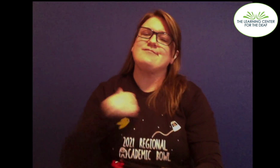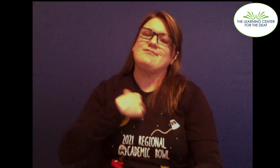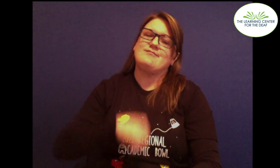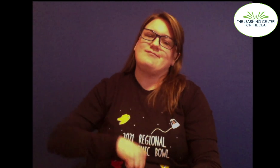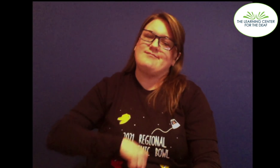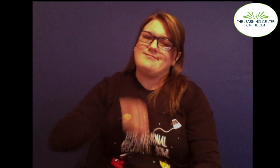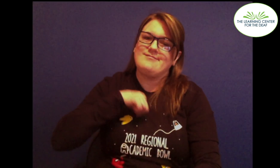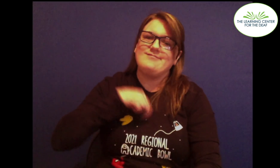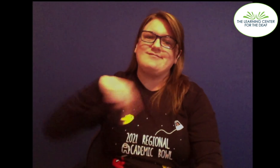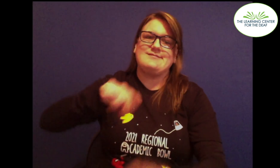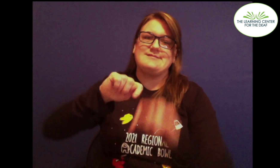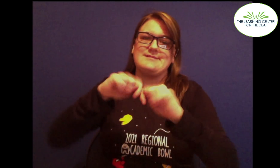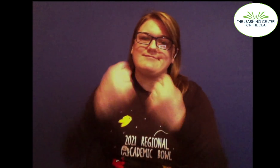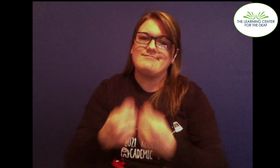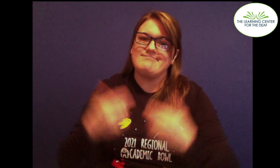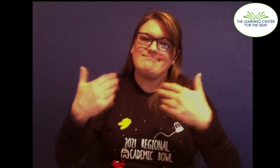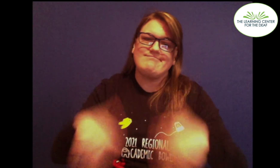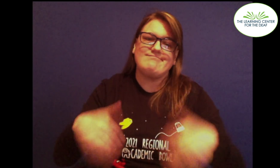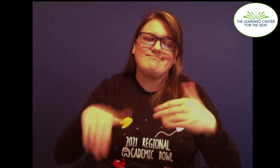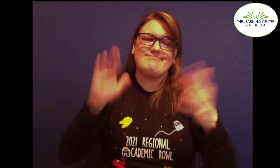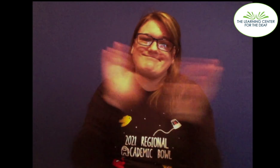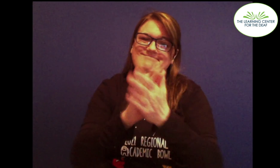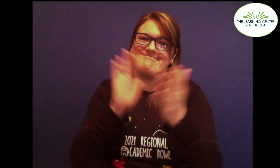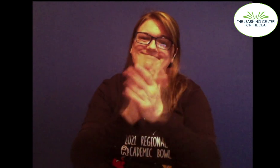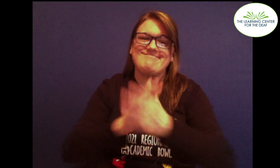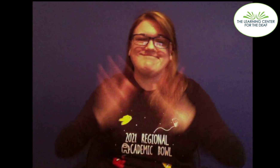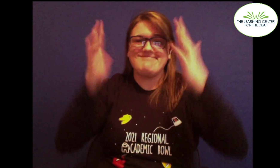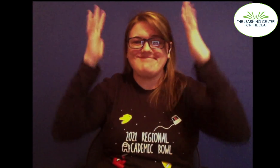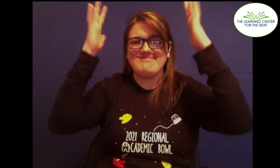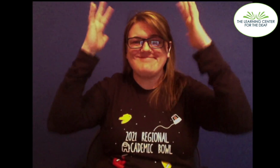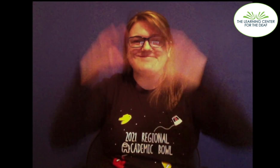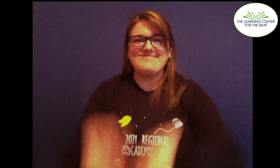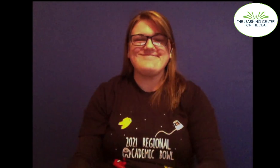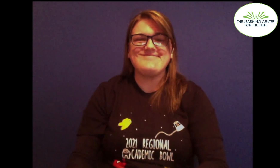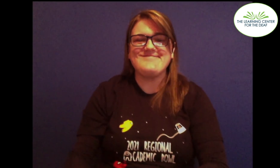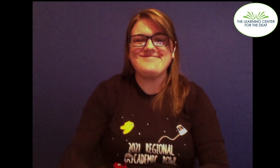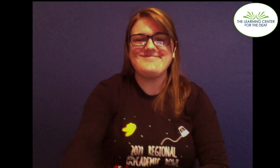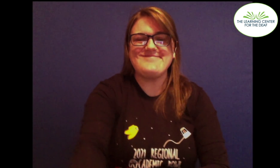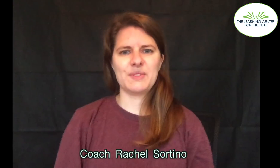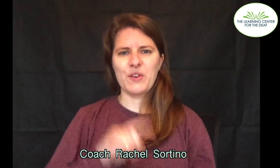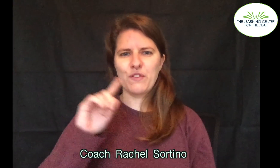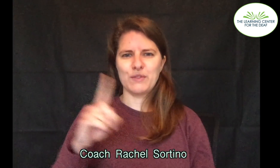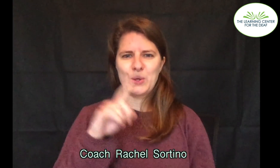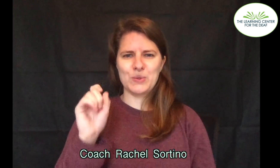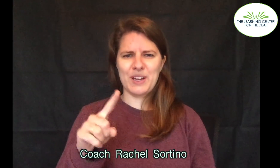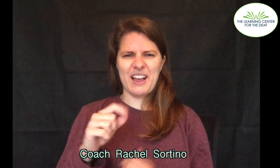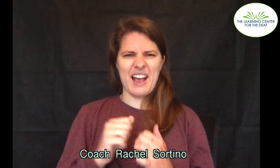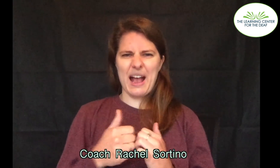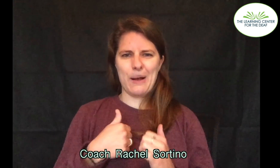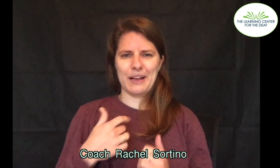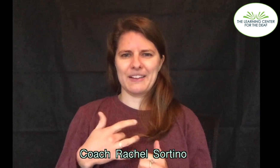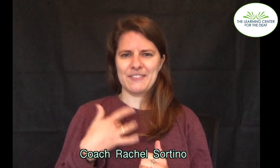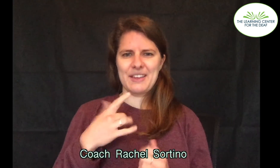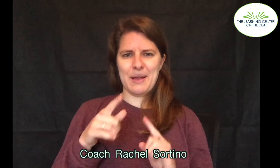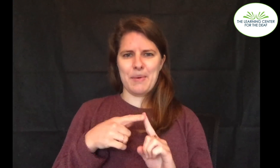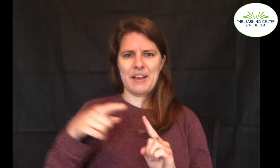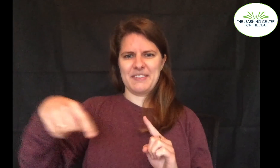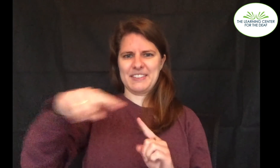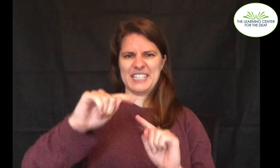I could not be more proud to have been part of this team. Way to go, everyone. How do I feel about the